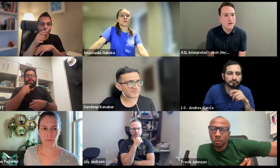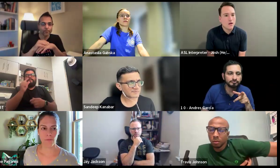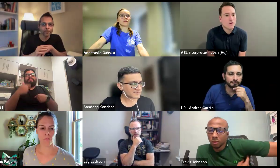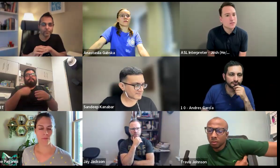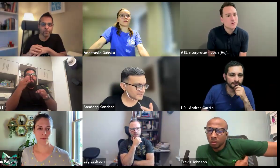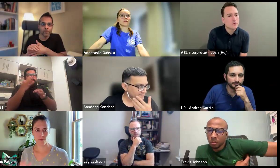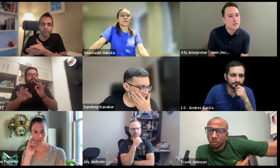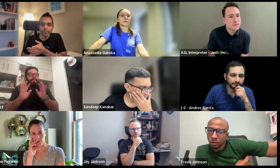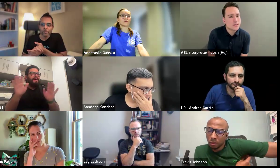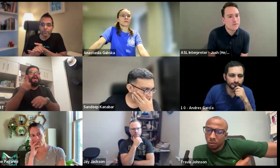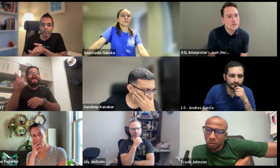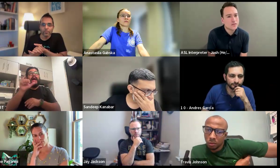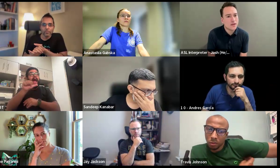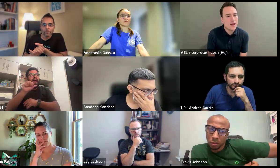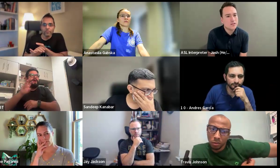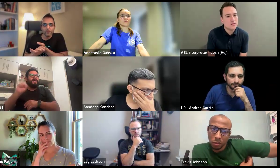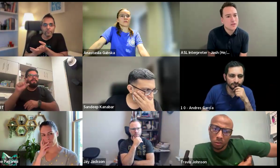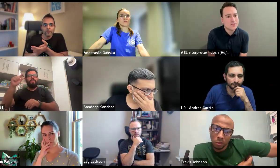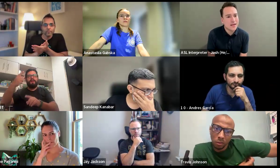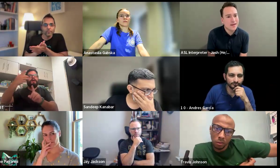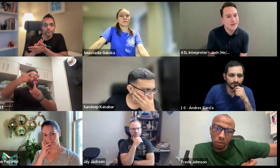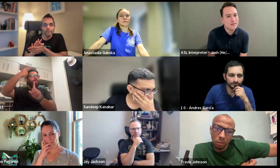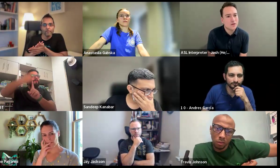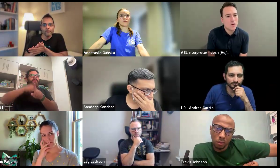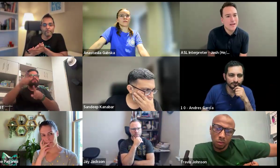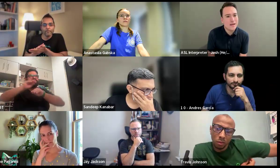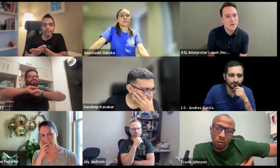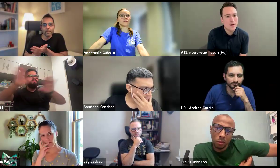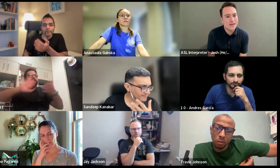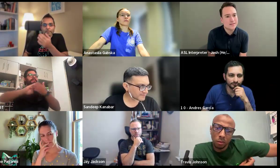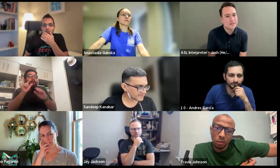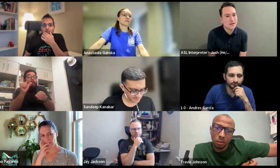then Alfonso. This is Alfonso. Yeah, I do want to say, so AWS,